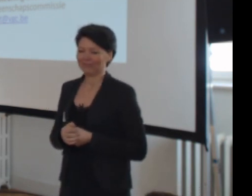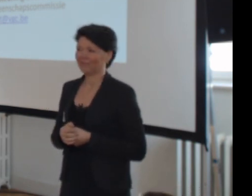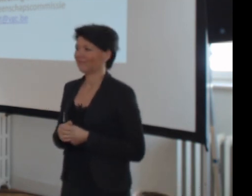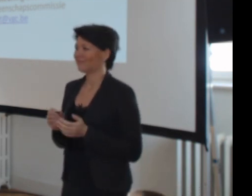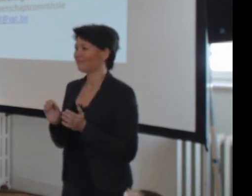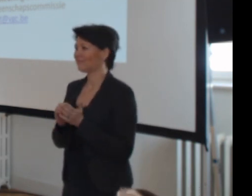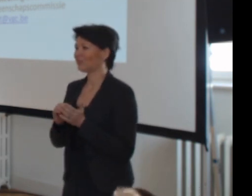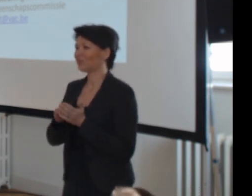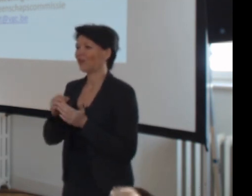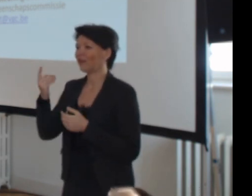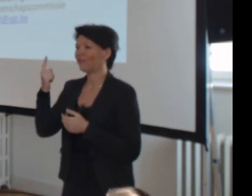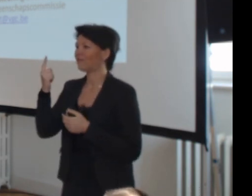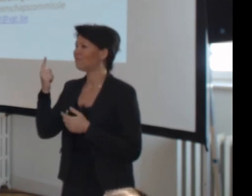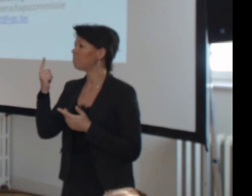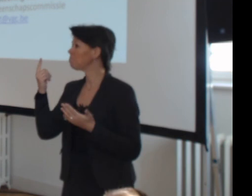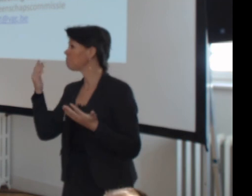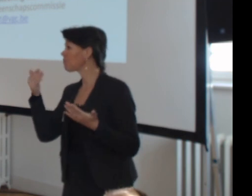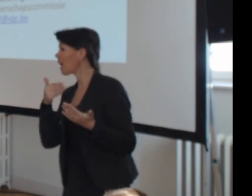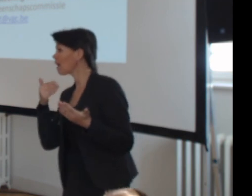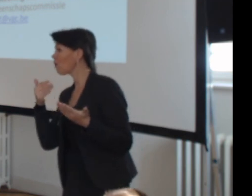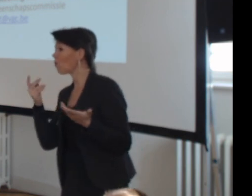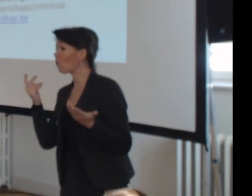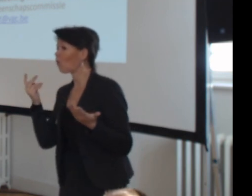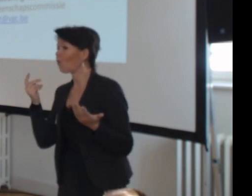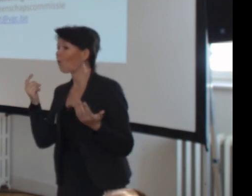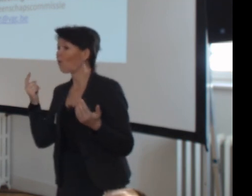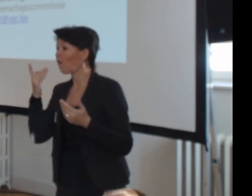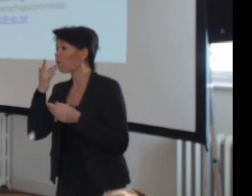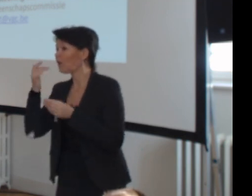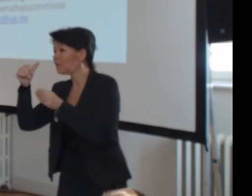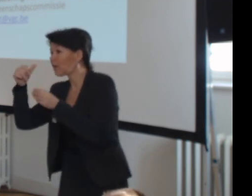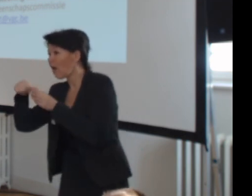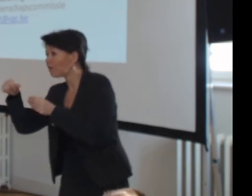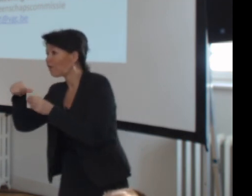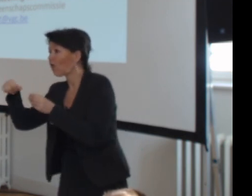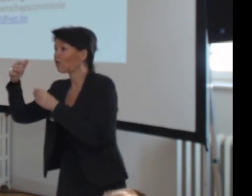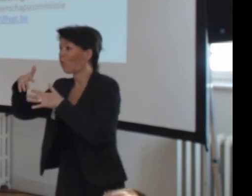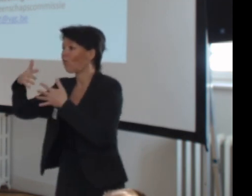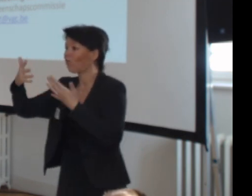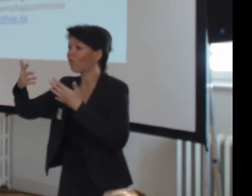Is anyone has another question or remark or want to add something?